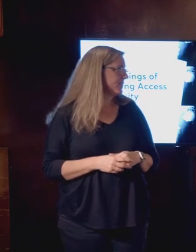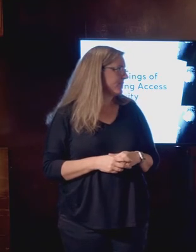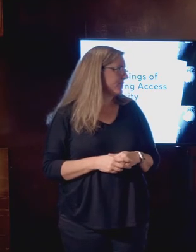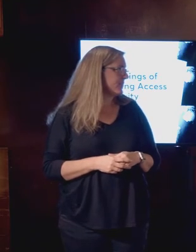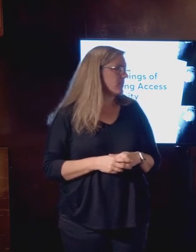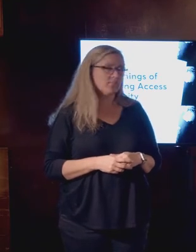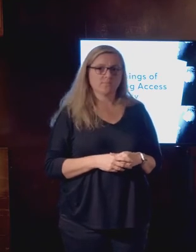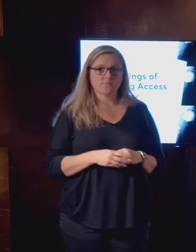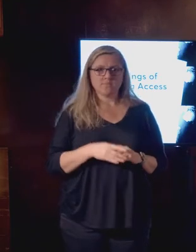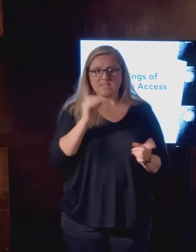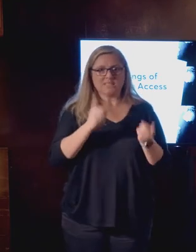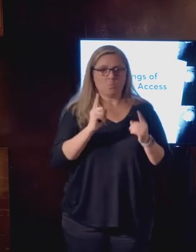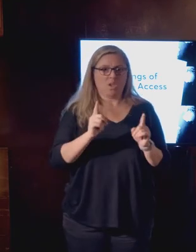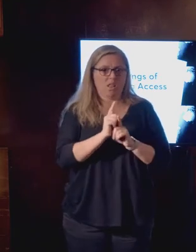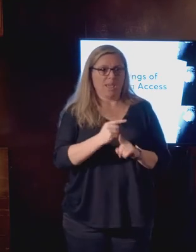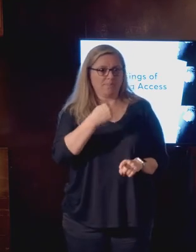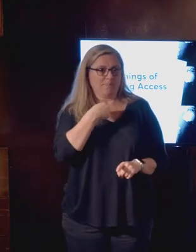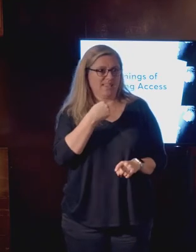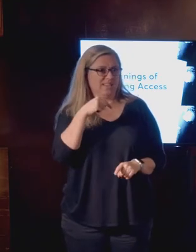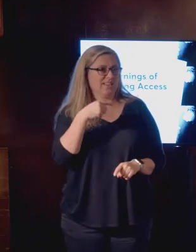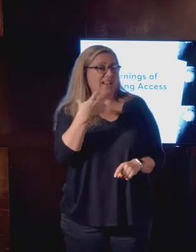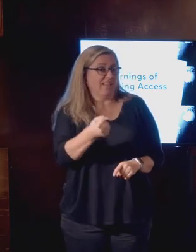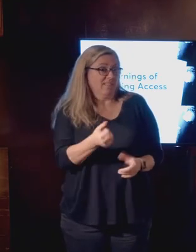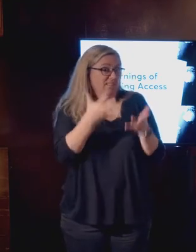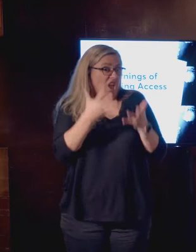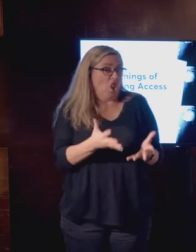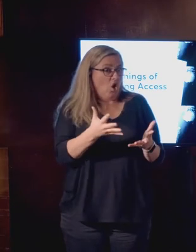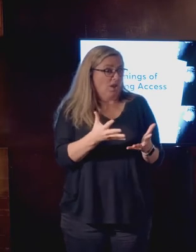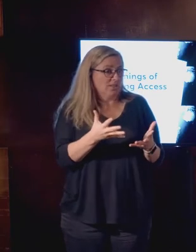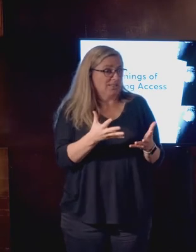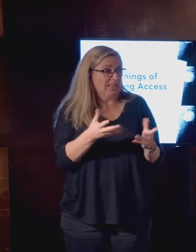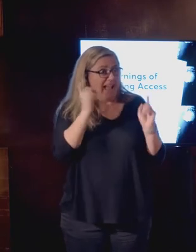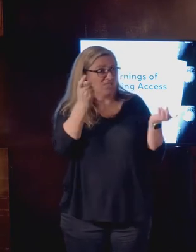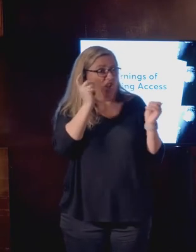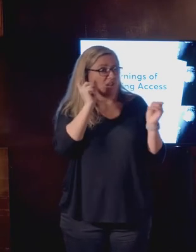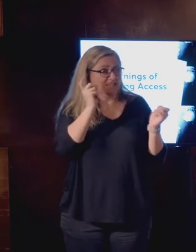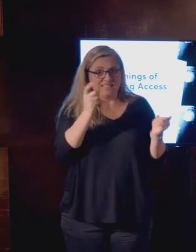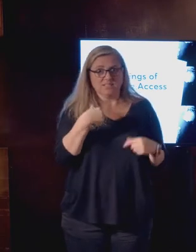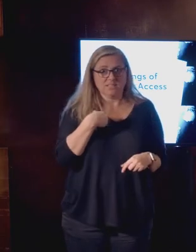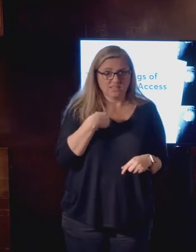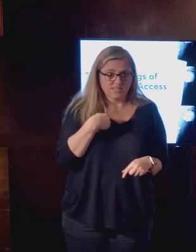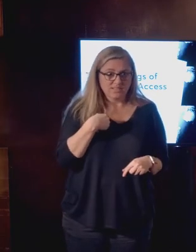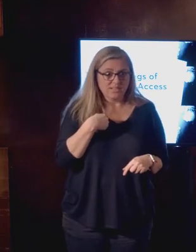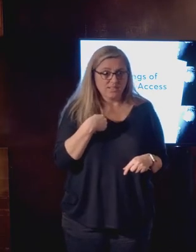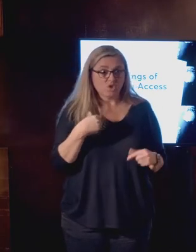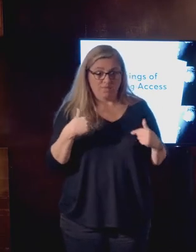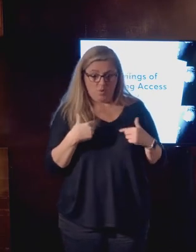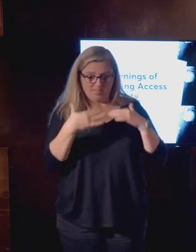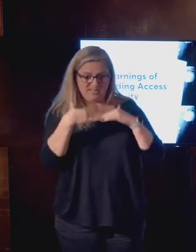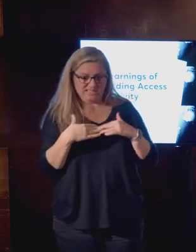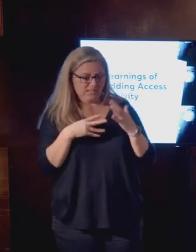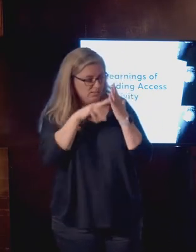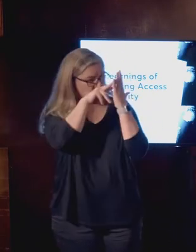me. Now, I suffer from quite a lot of anxiety. I have chronic anxiety. So for me, being able to sit